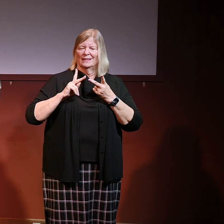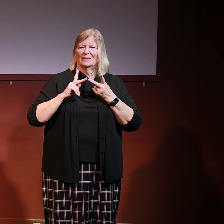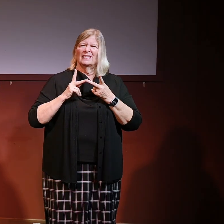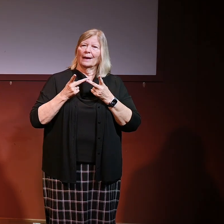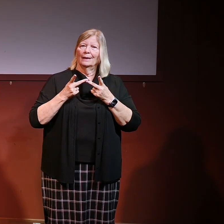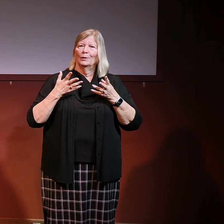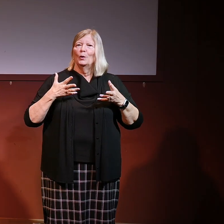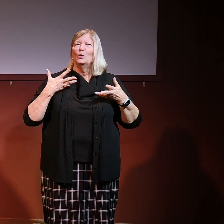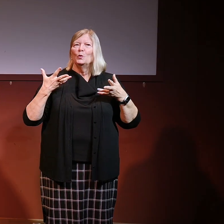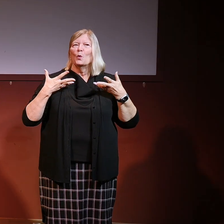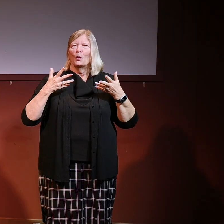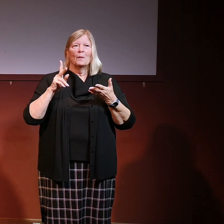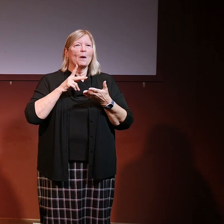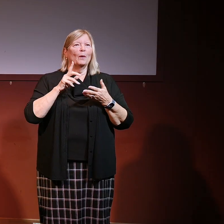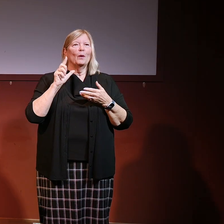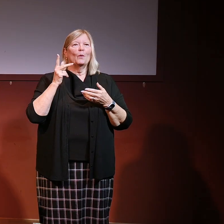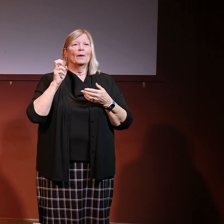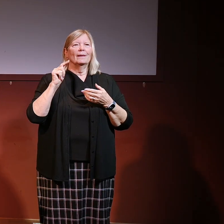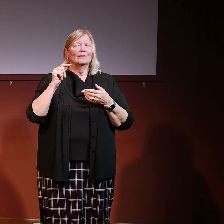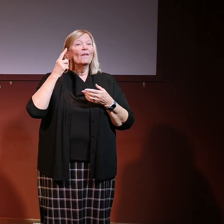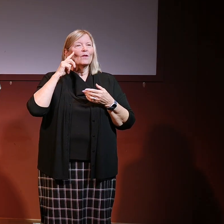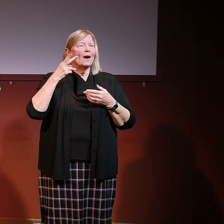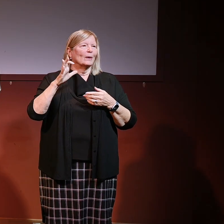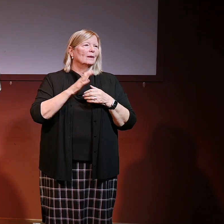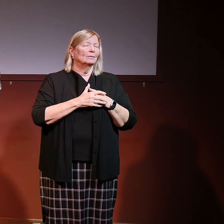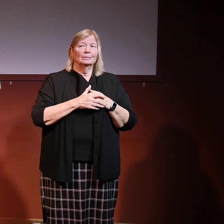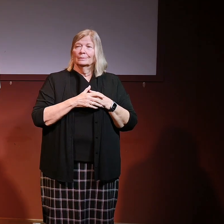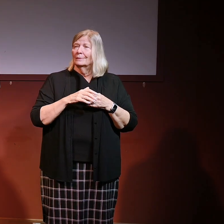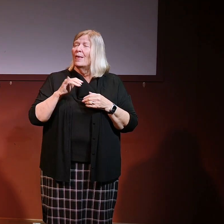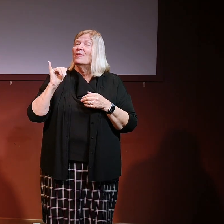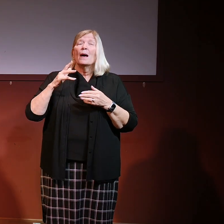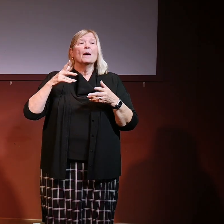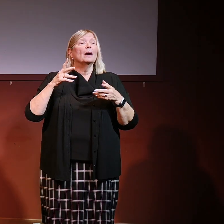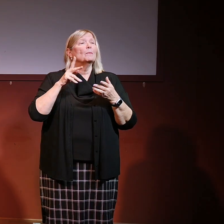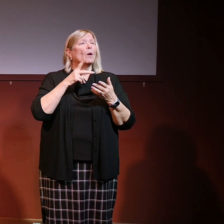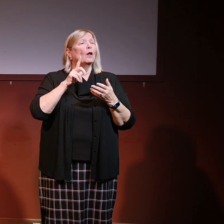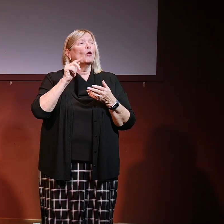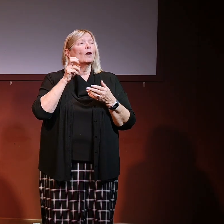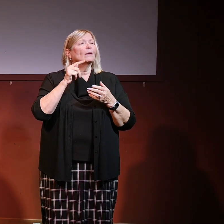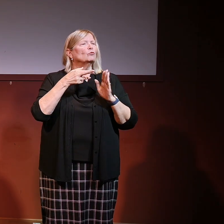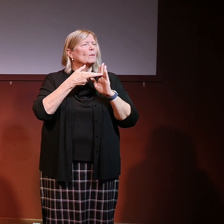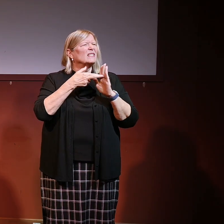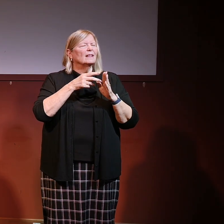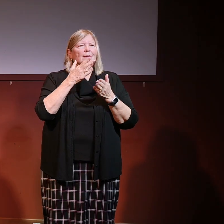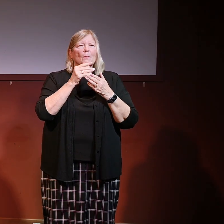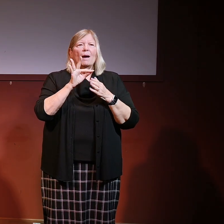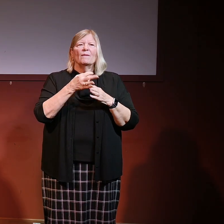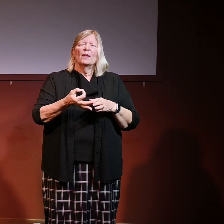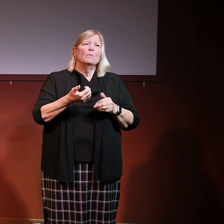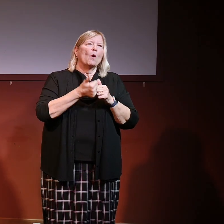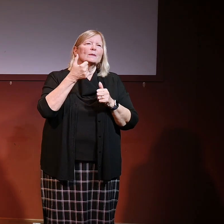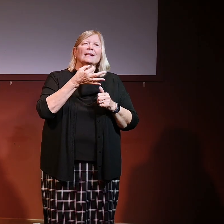Youth Poet Laureate for Howard County. Our Youth Poet Laureates represent some of the most gifted